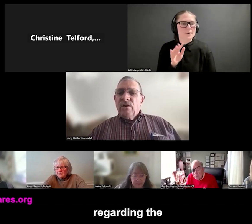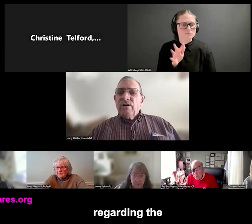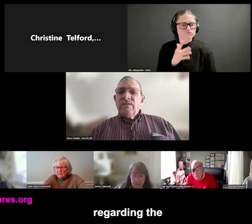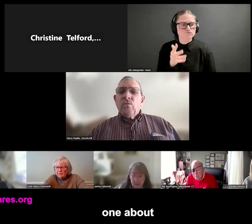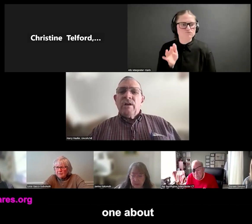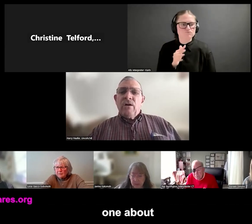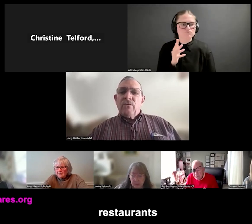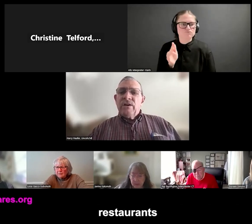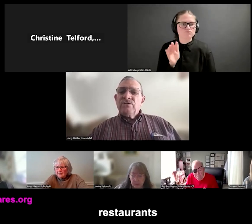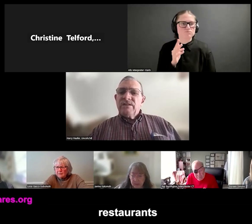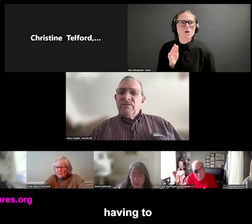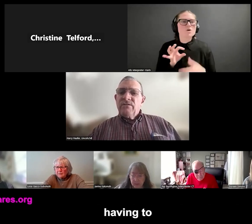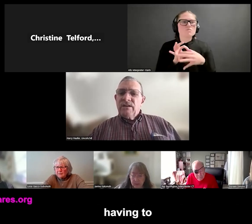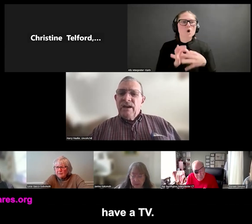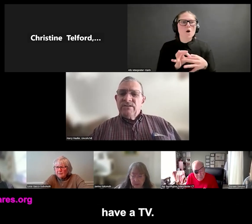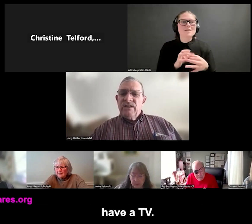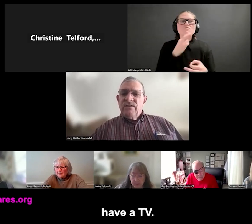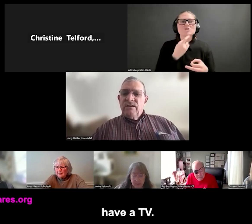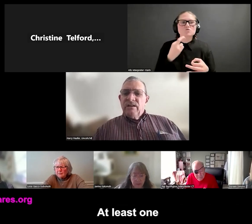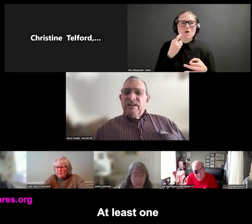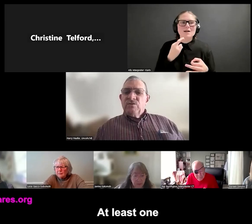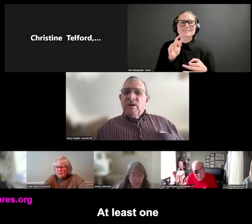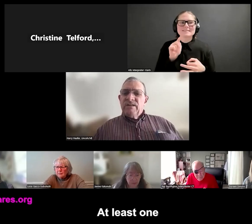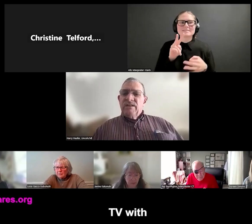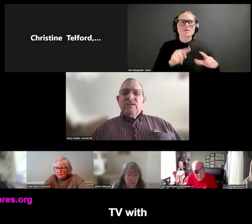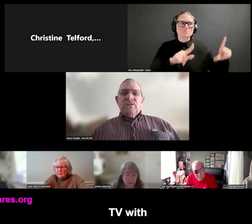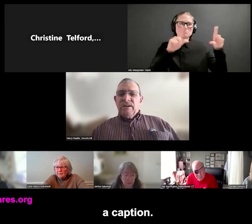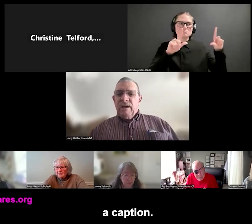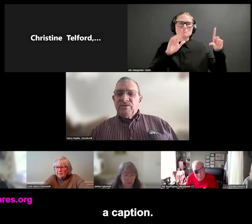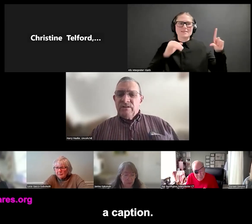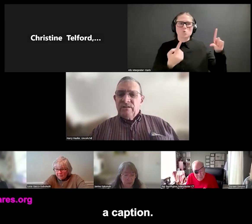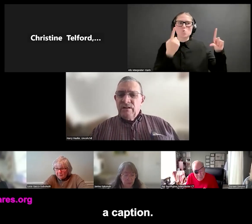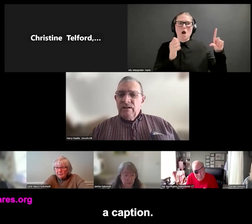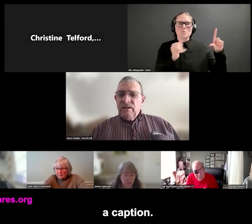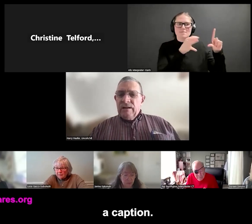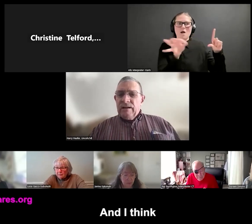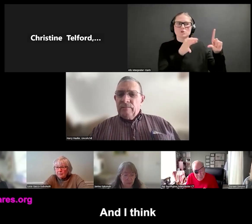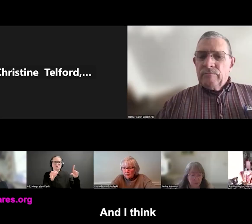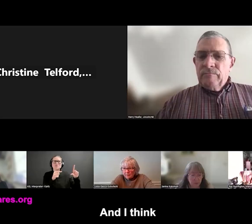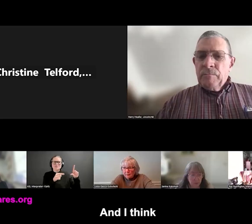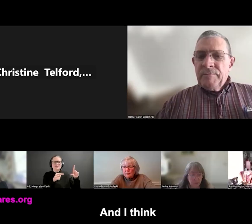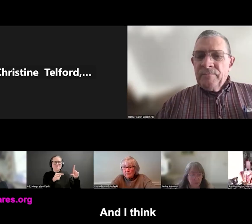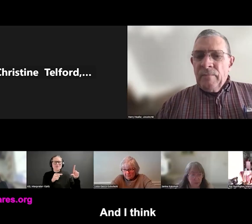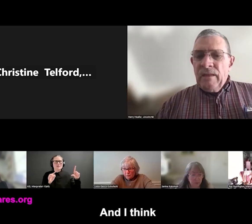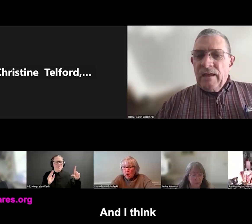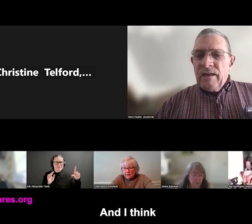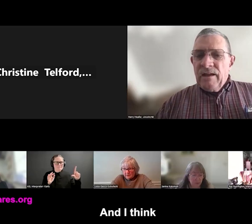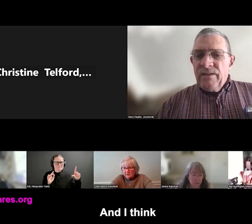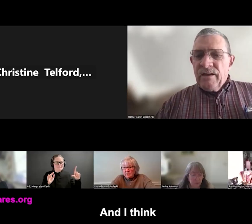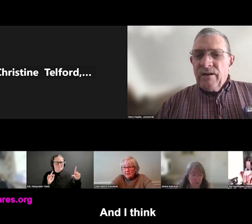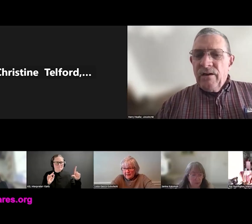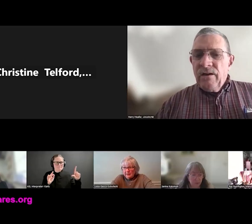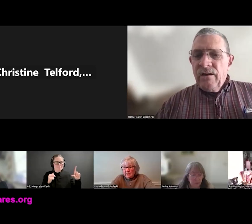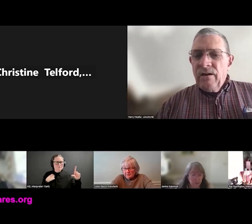It's regarding the one about restaurants having to have a TV, at least one TV with a caption. And